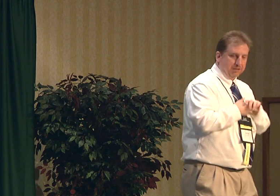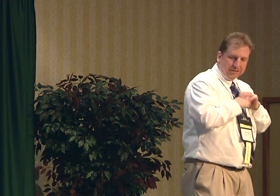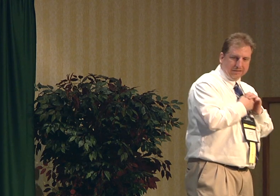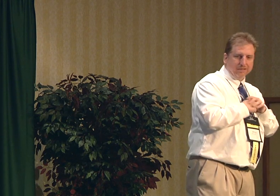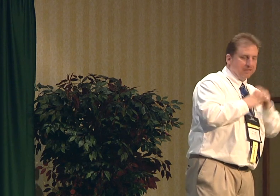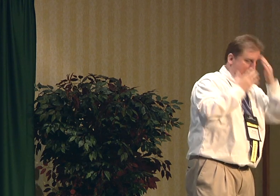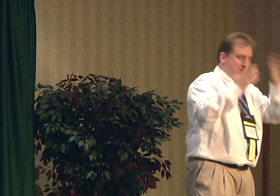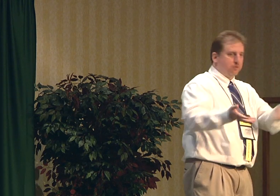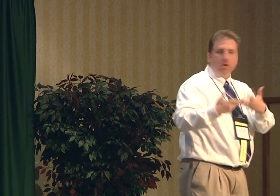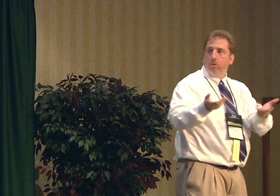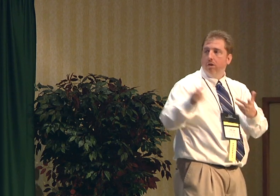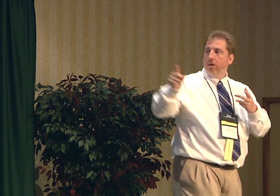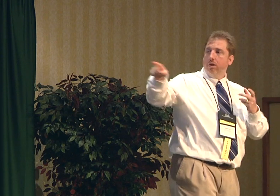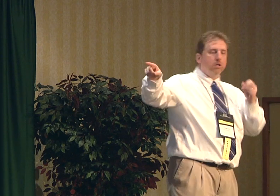So they're scared of it.